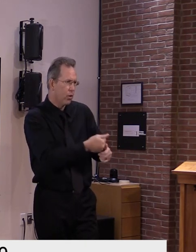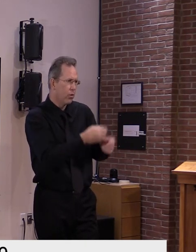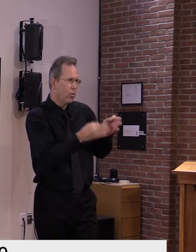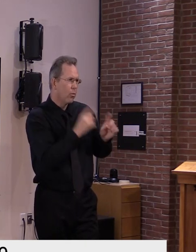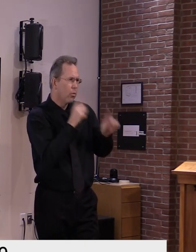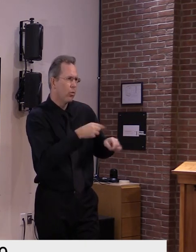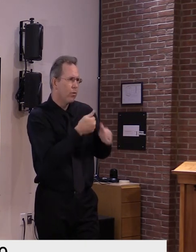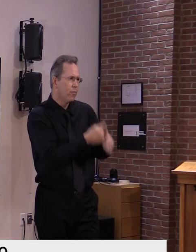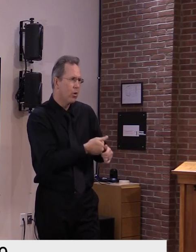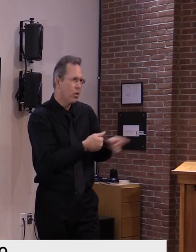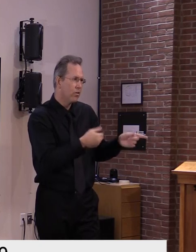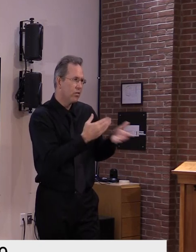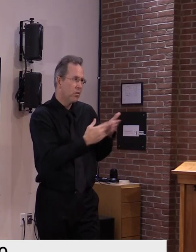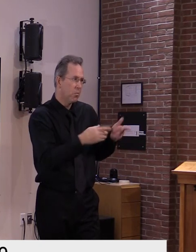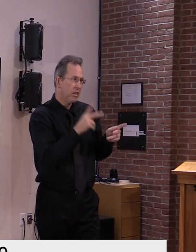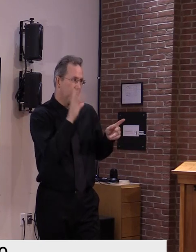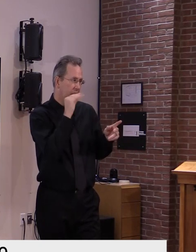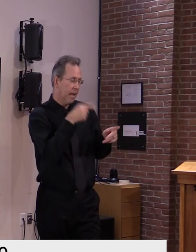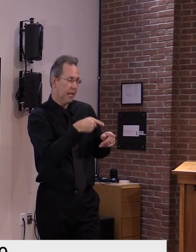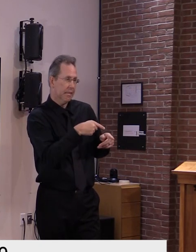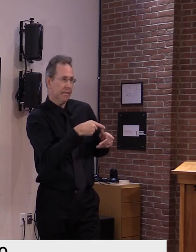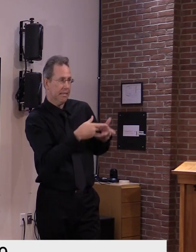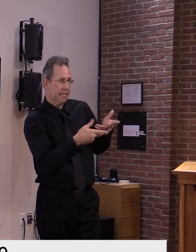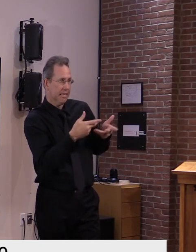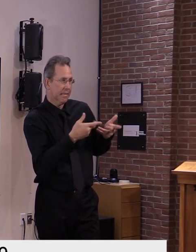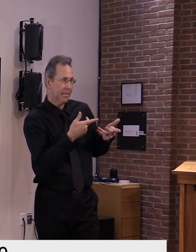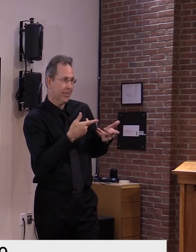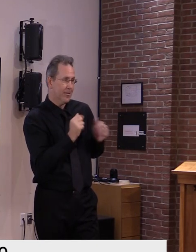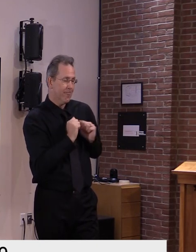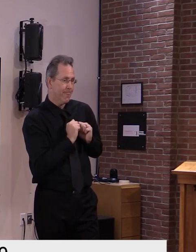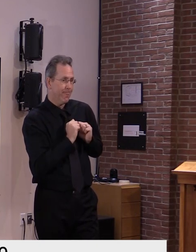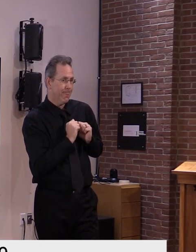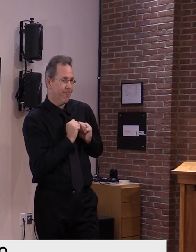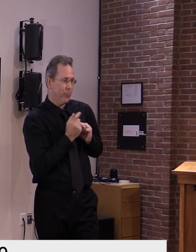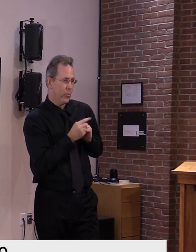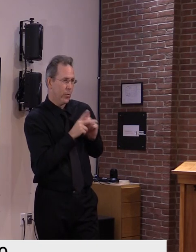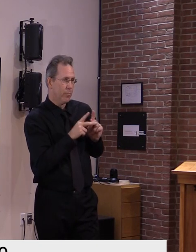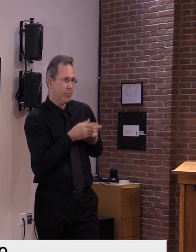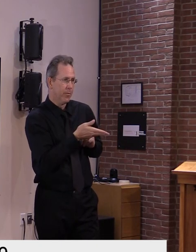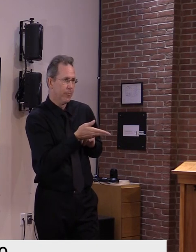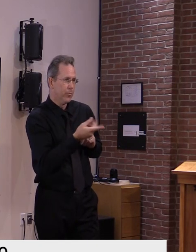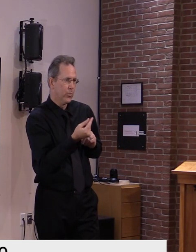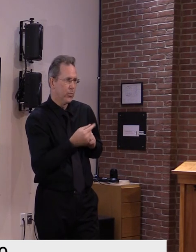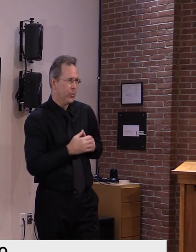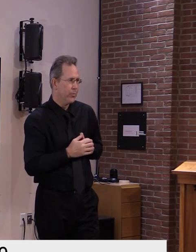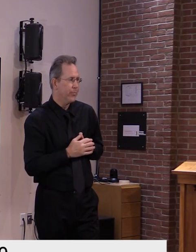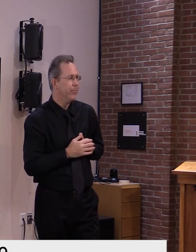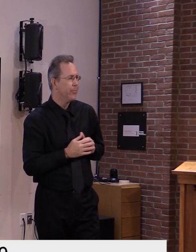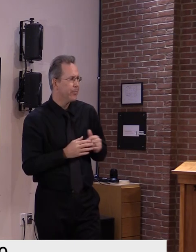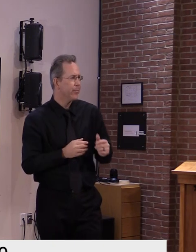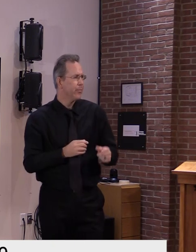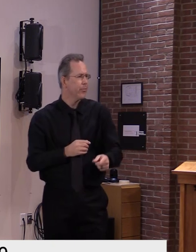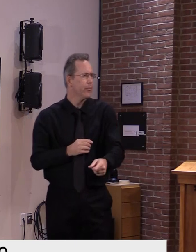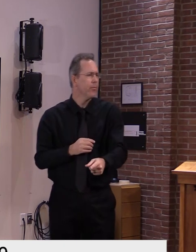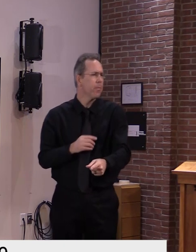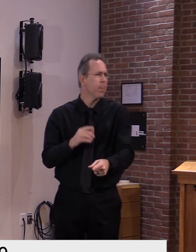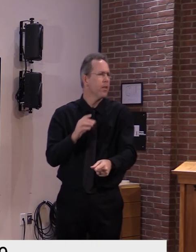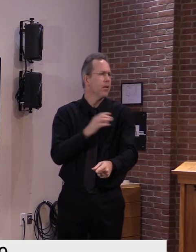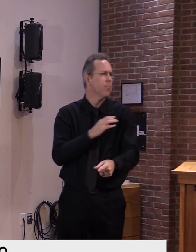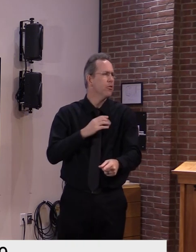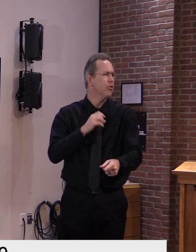fine folks? I'm not familiar with this case specifically, but the threshold